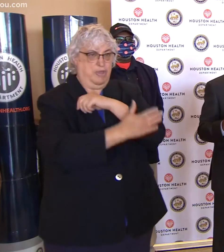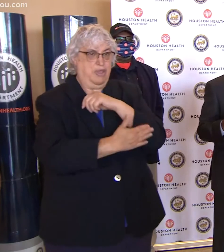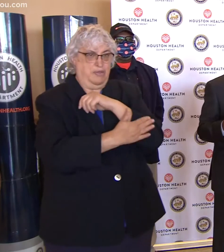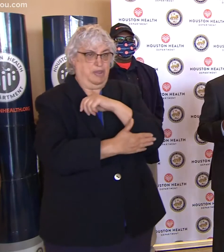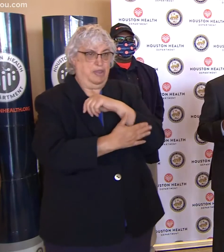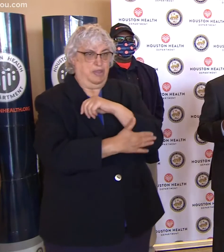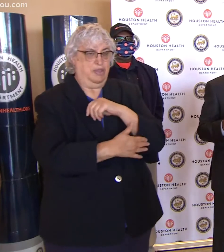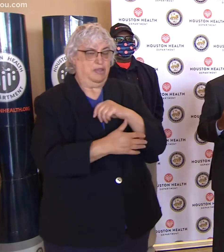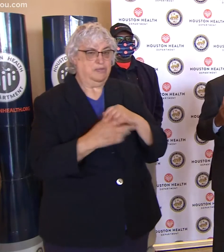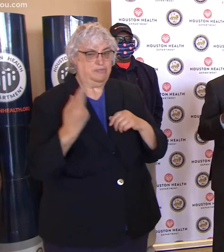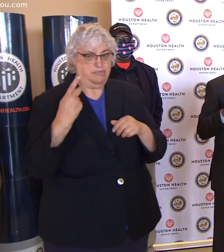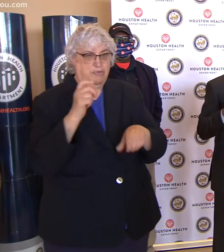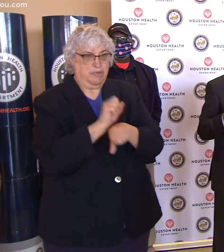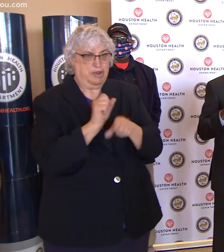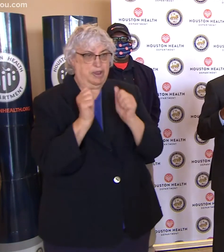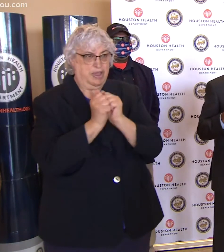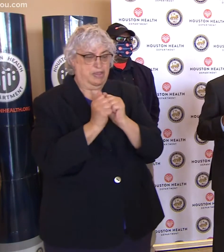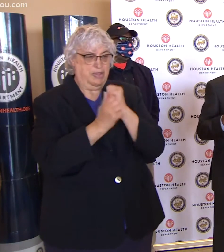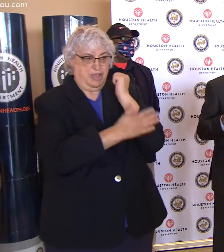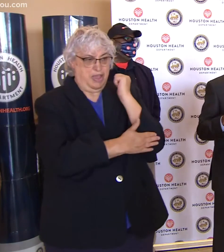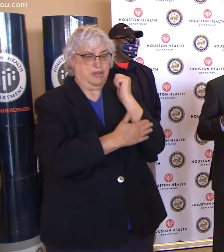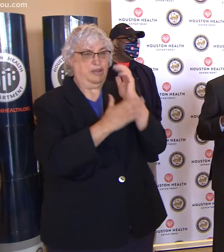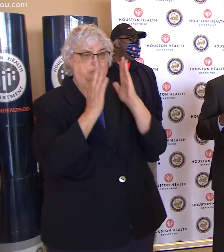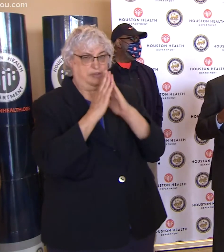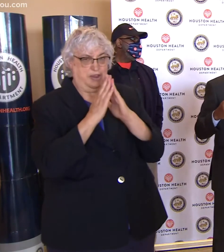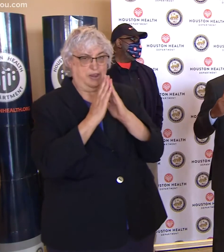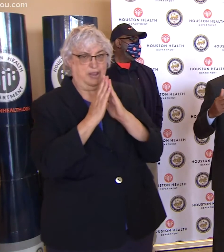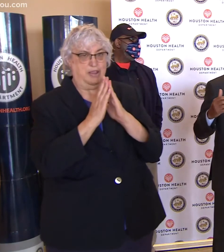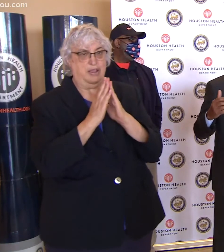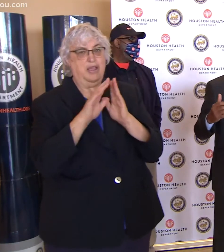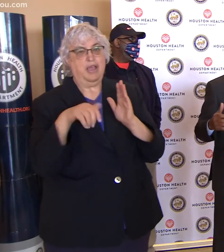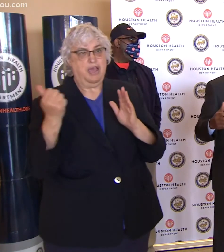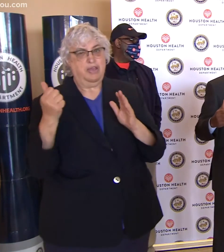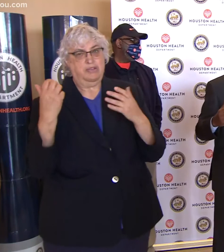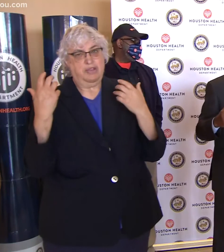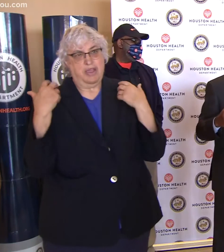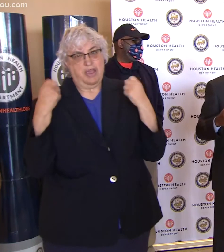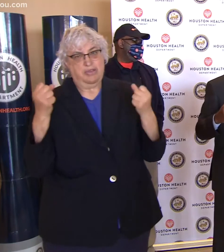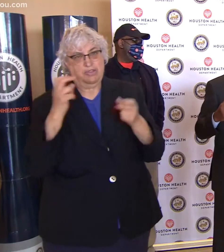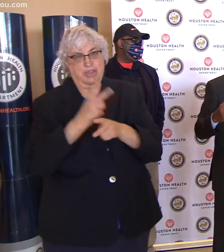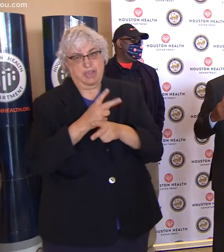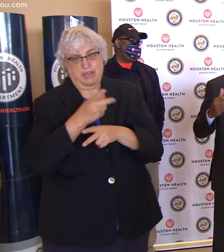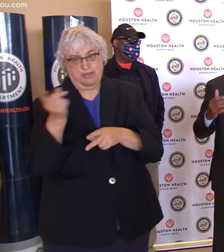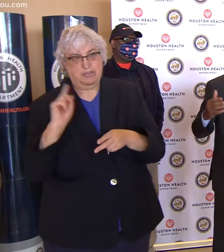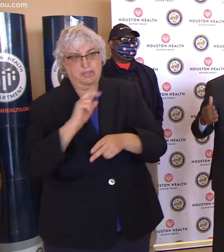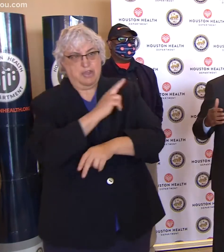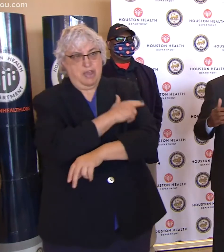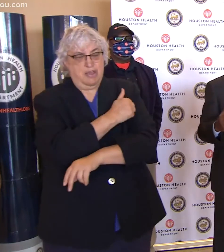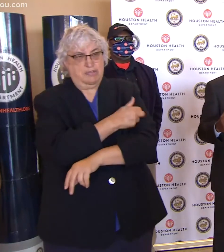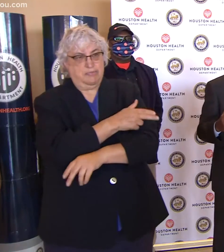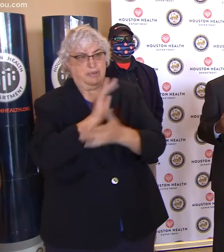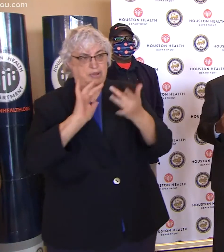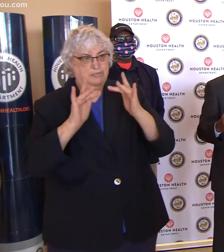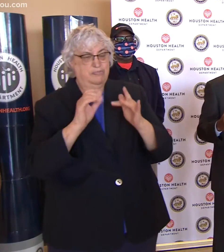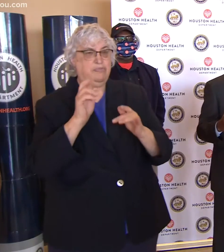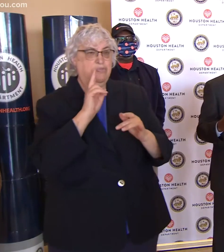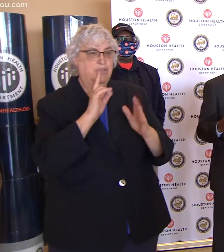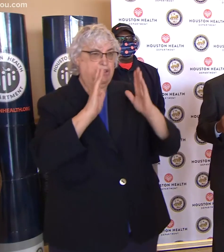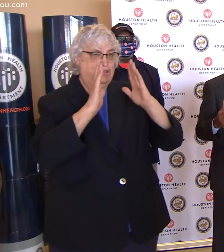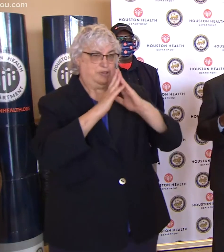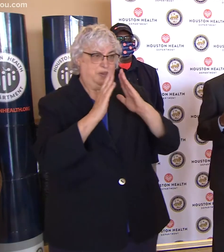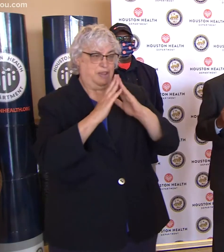another. So if the county, the city, the other healthcare providers, the hospital network in the city of